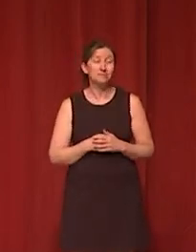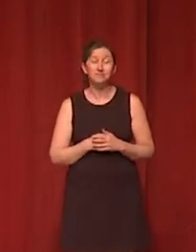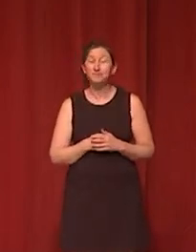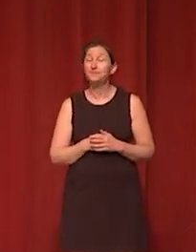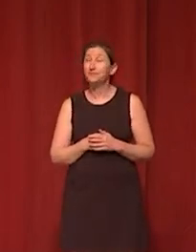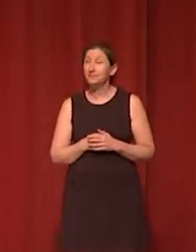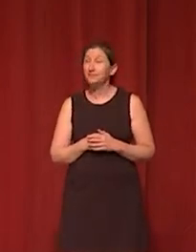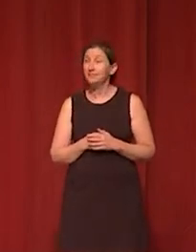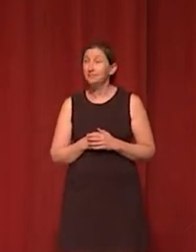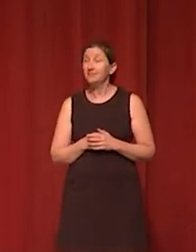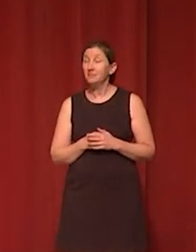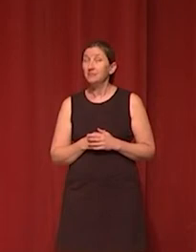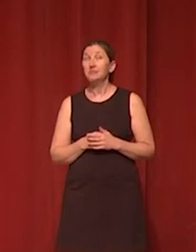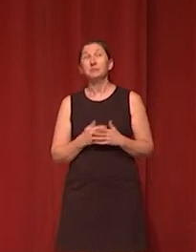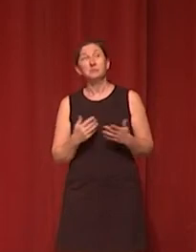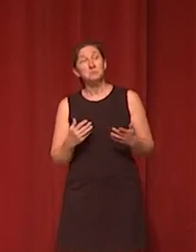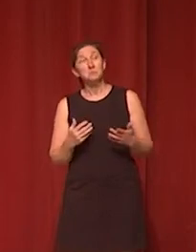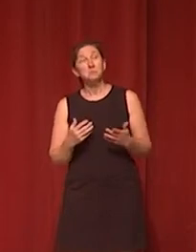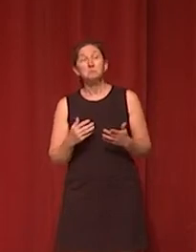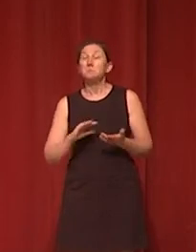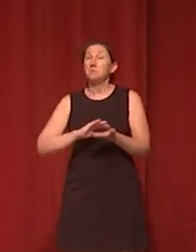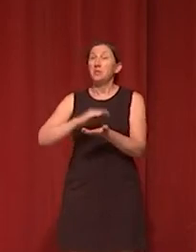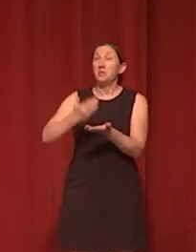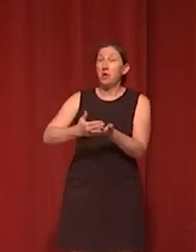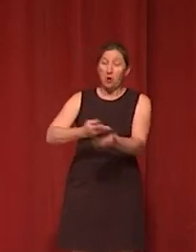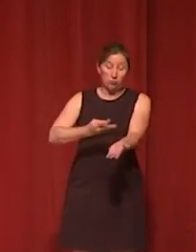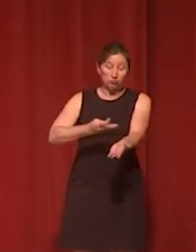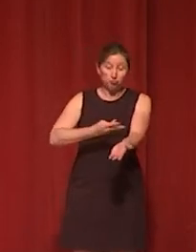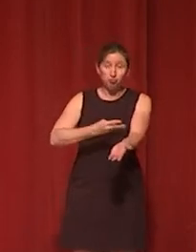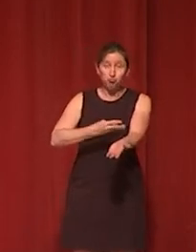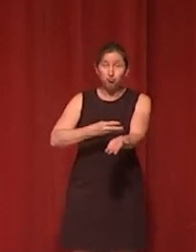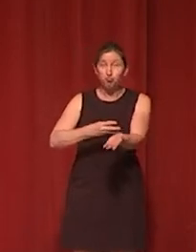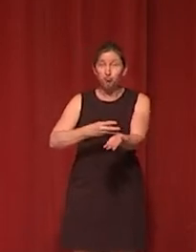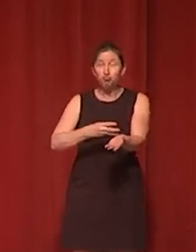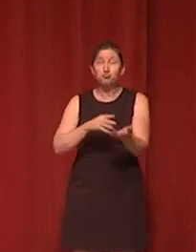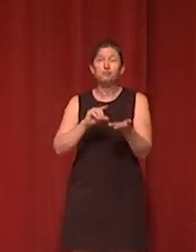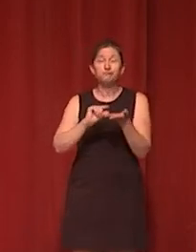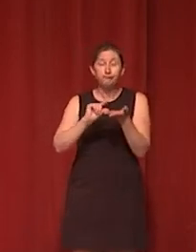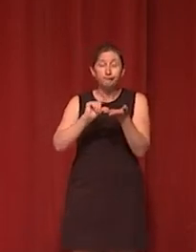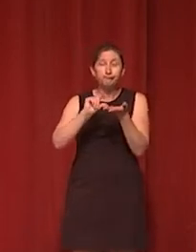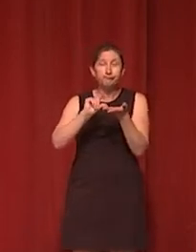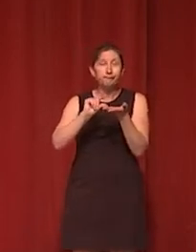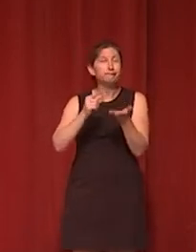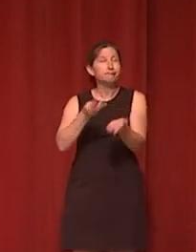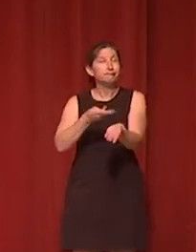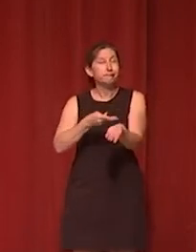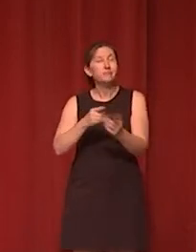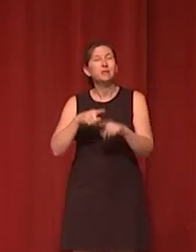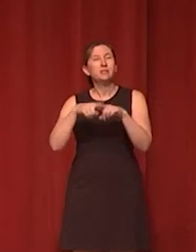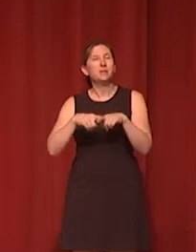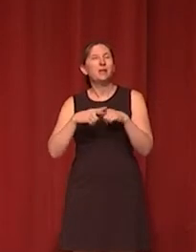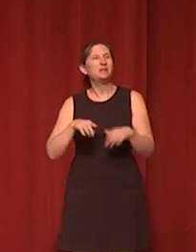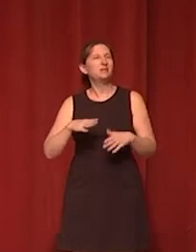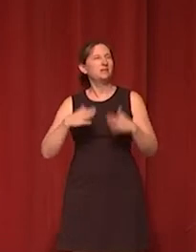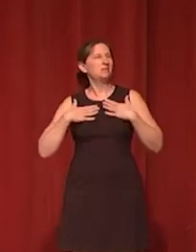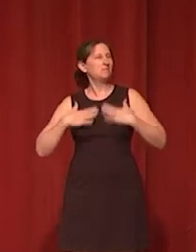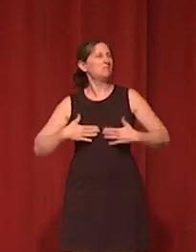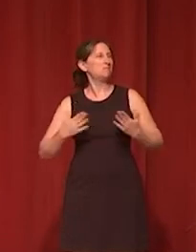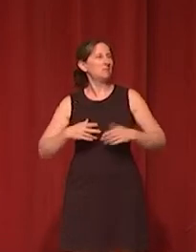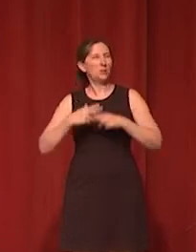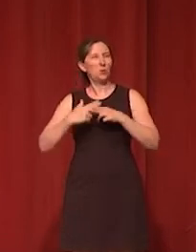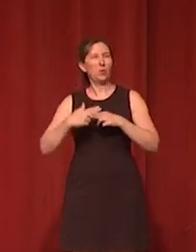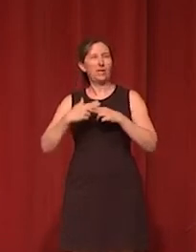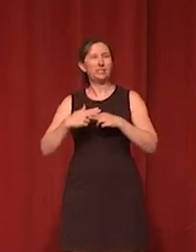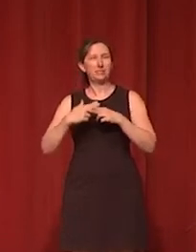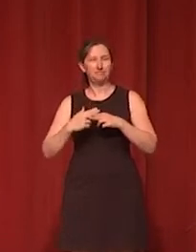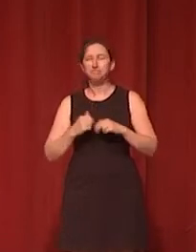you factor that in, the dose range is based on weight, so it's a little variable depending on patient size as to how much a patient may